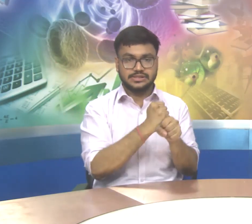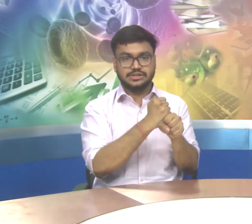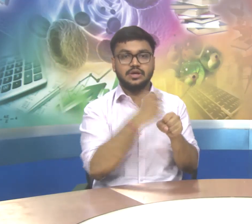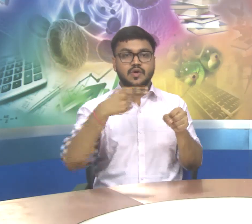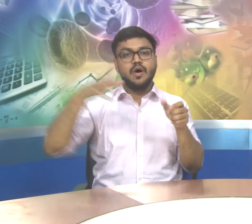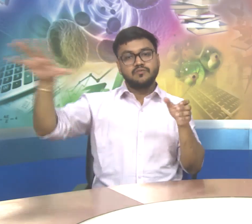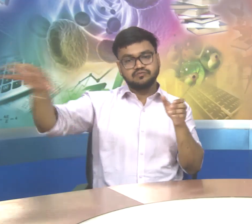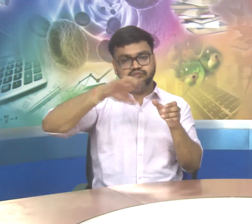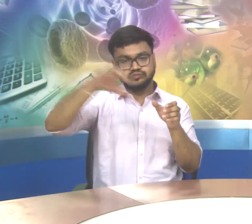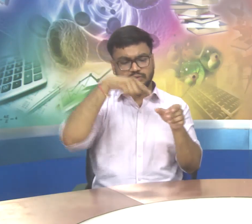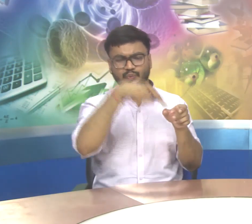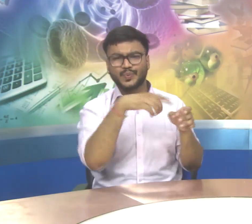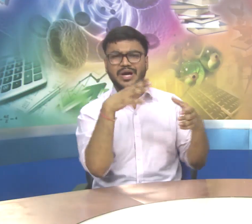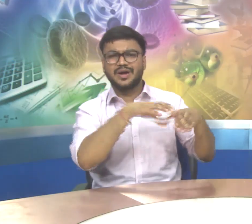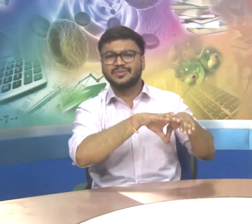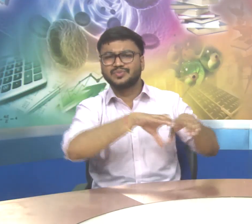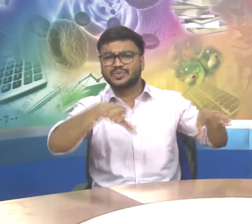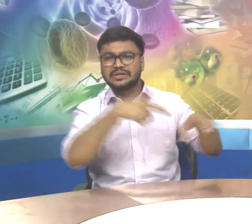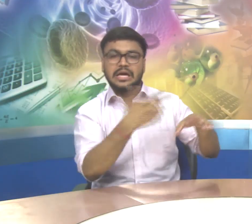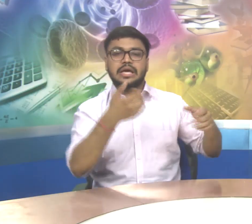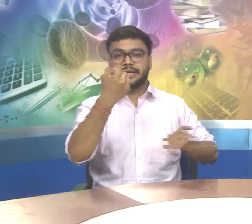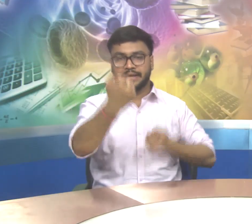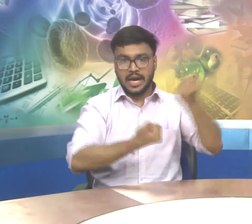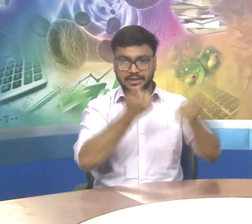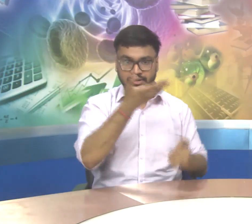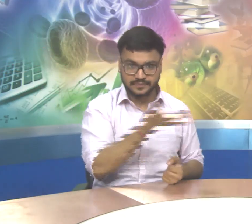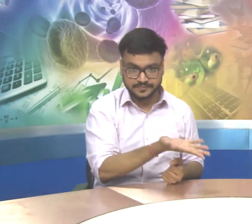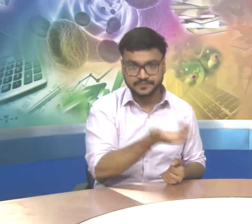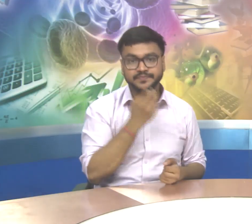Mainly it is used to produce electricity